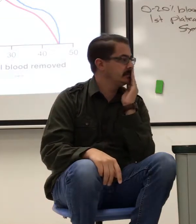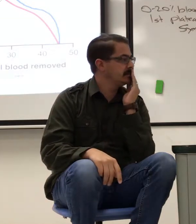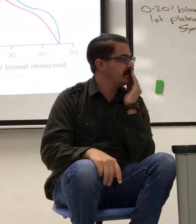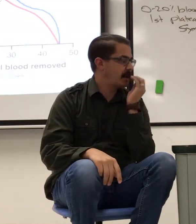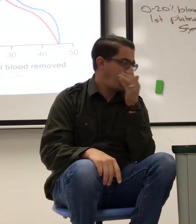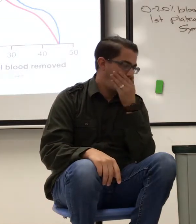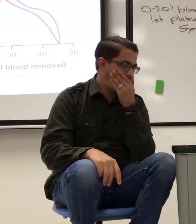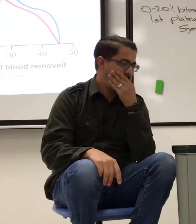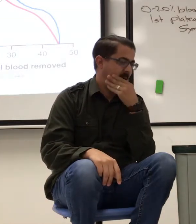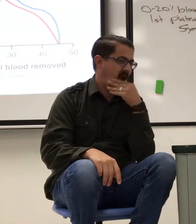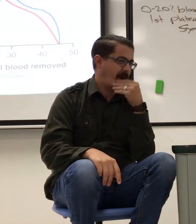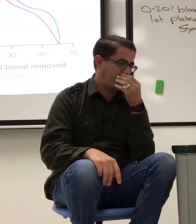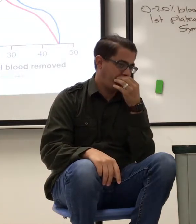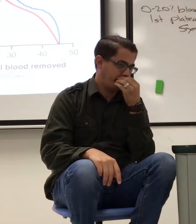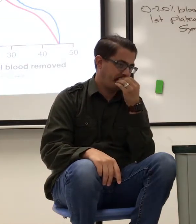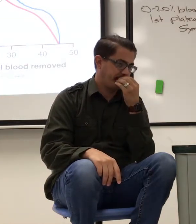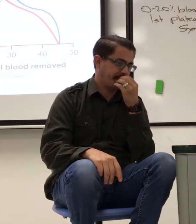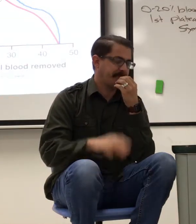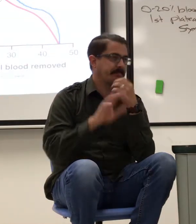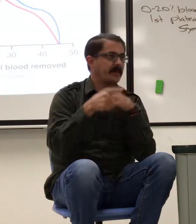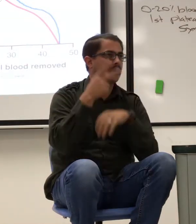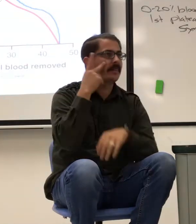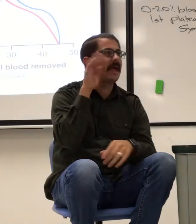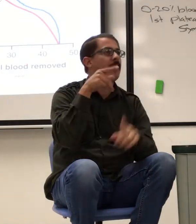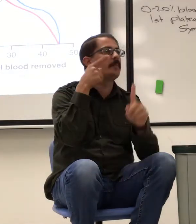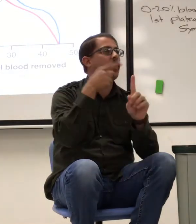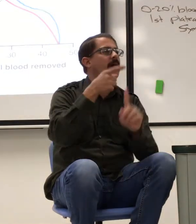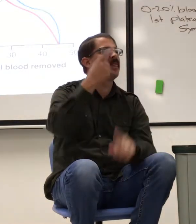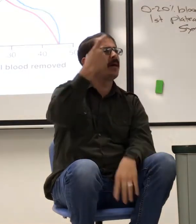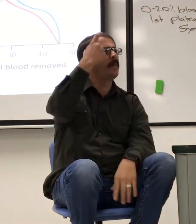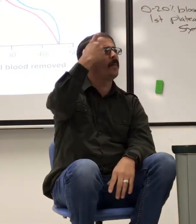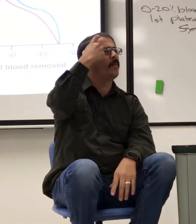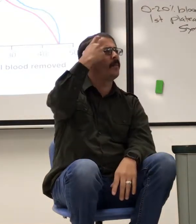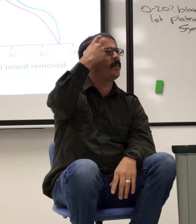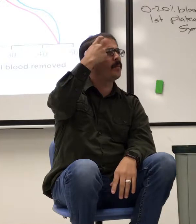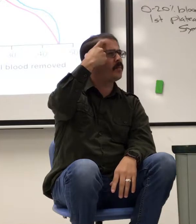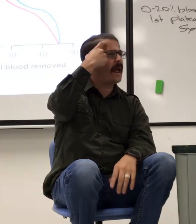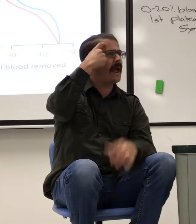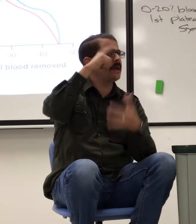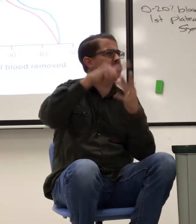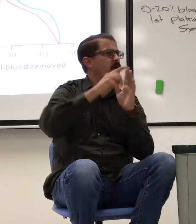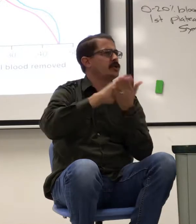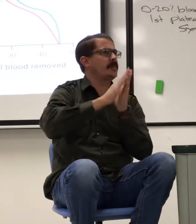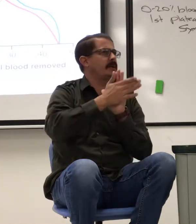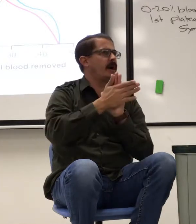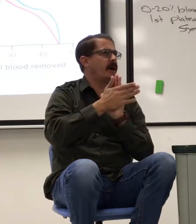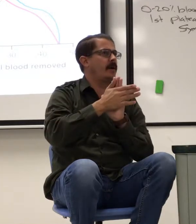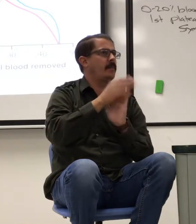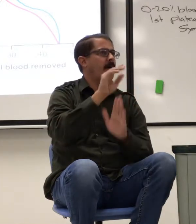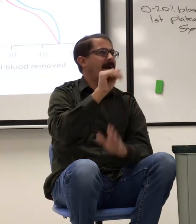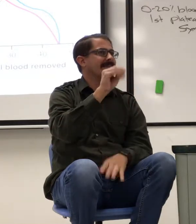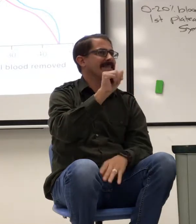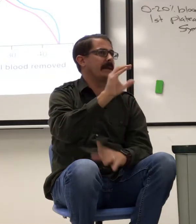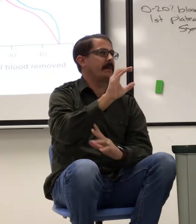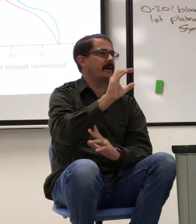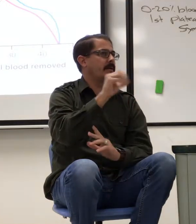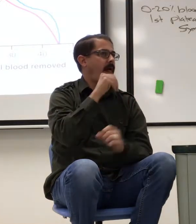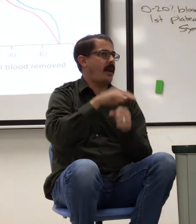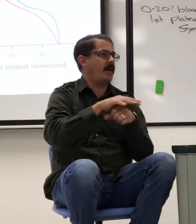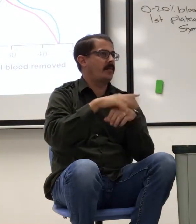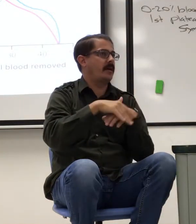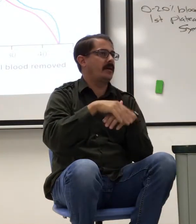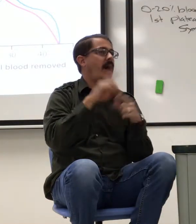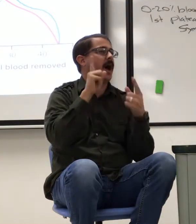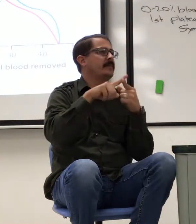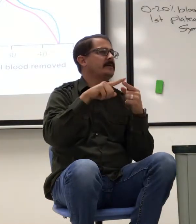What you see there is, at this point, the brain starts to become ischemic, your vital organs. Up until then, this is keeping blood pumping